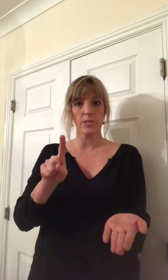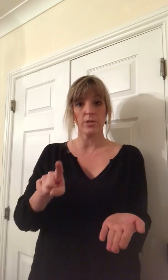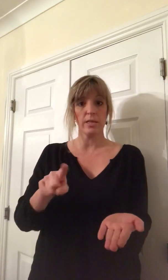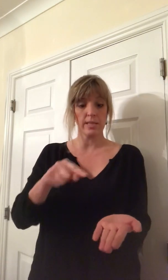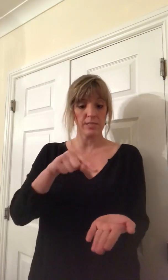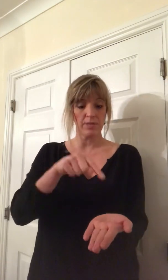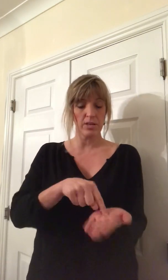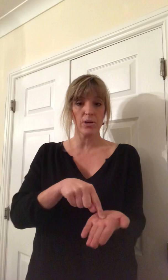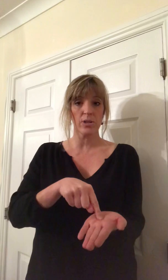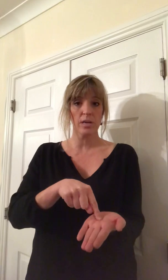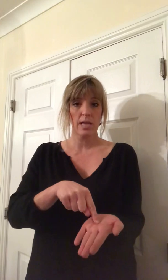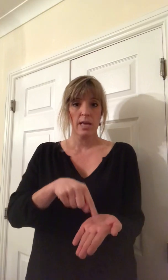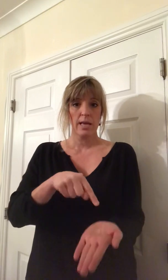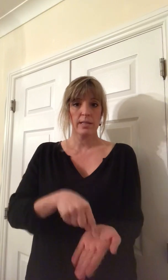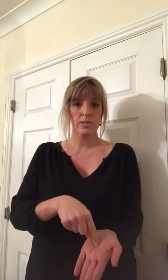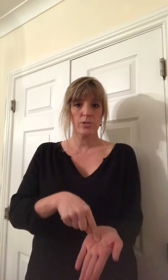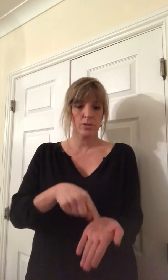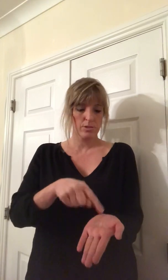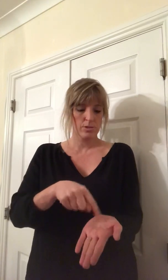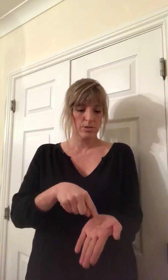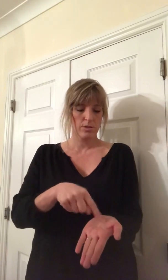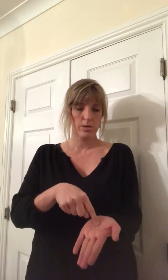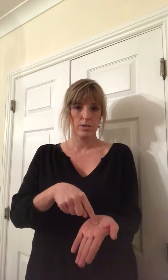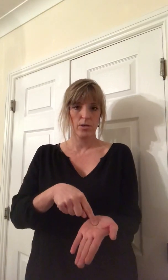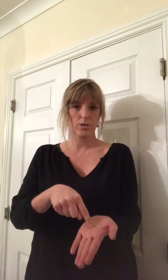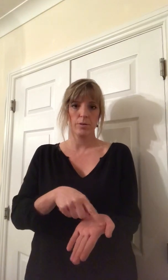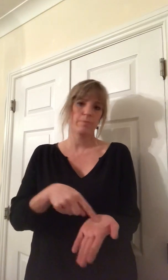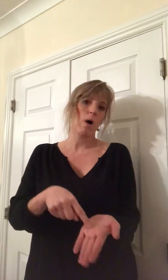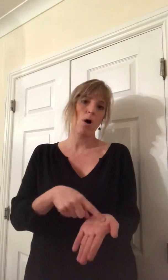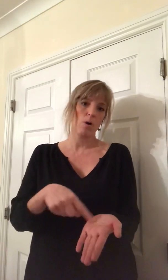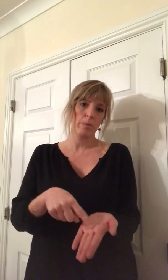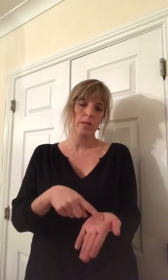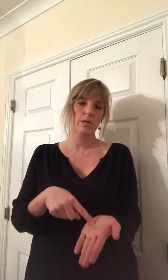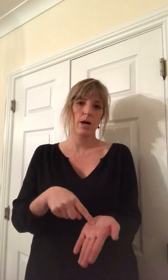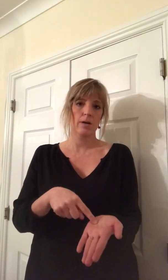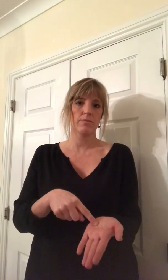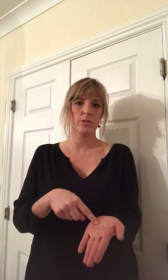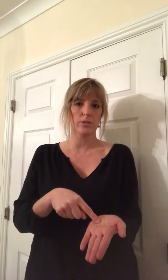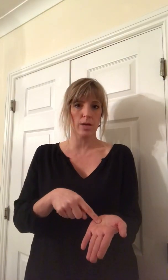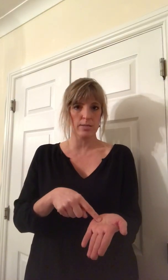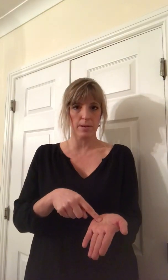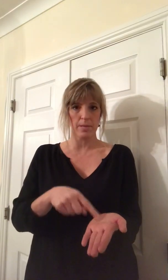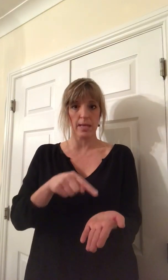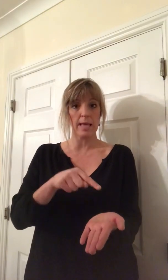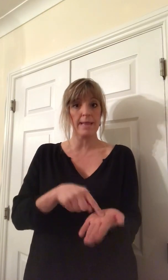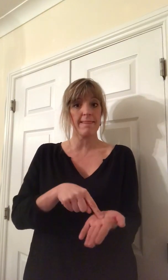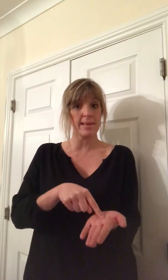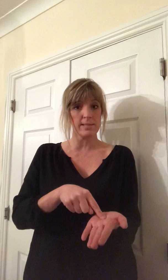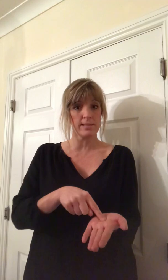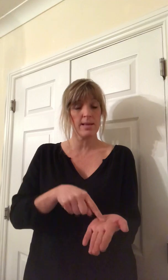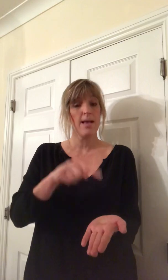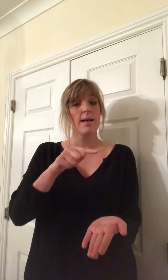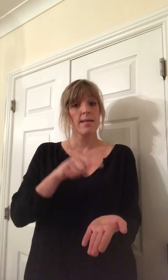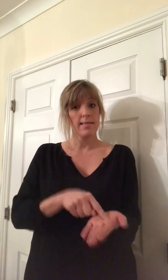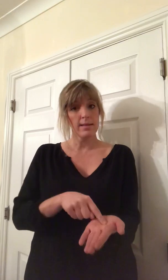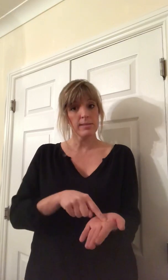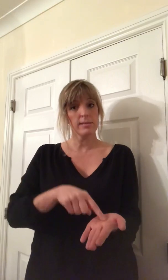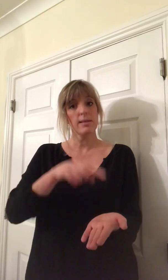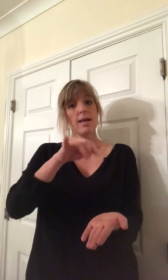your index finger hits your palm of your non-dominant, okay? This,